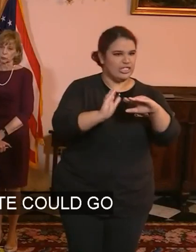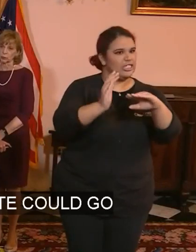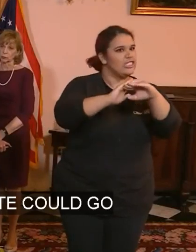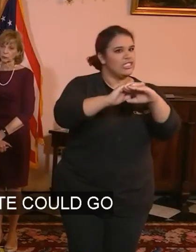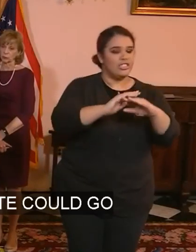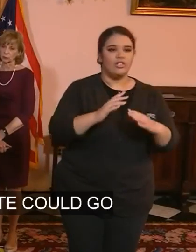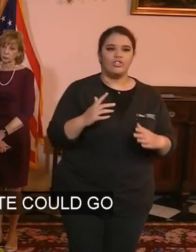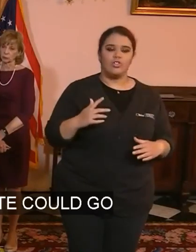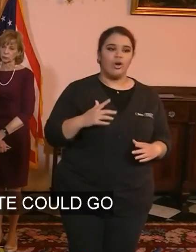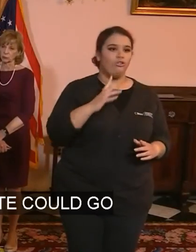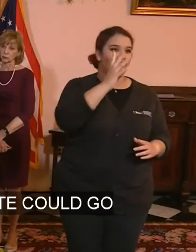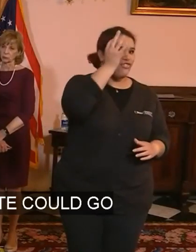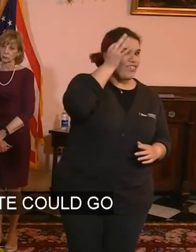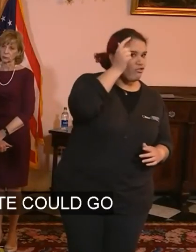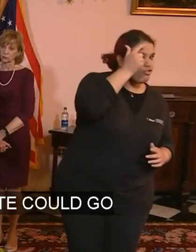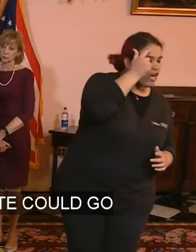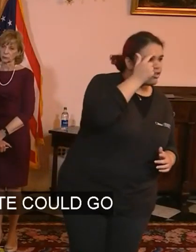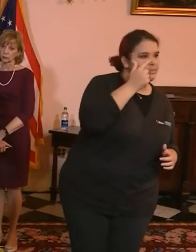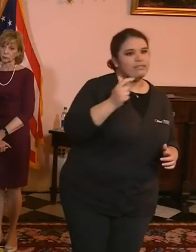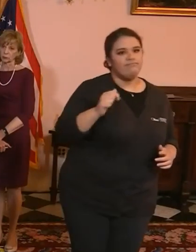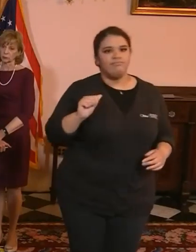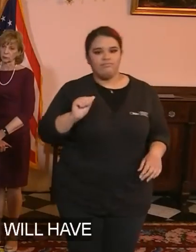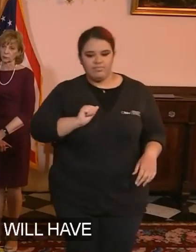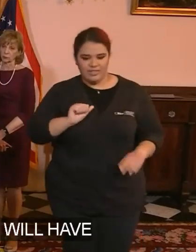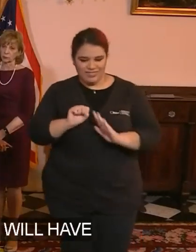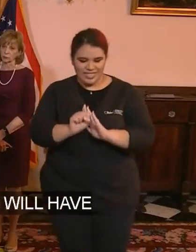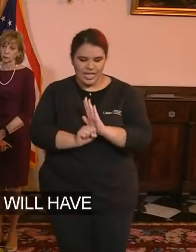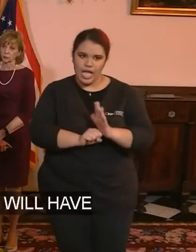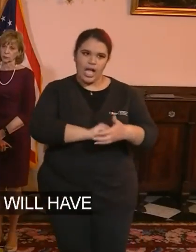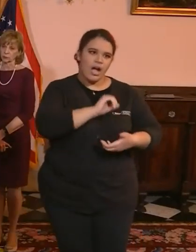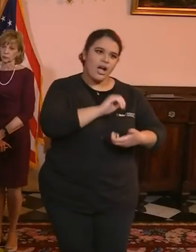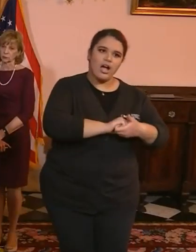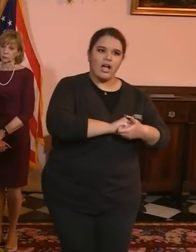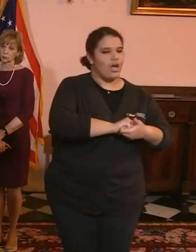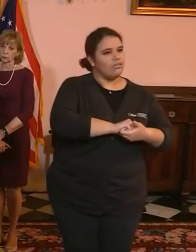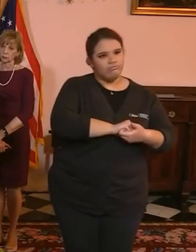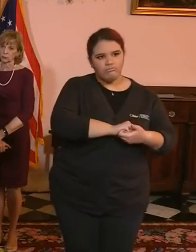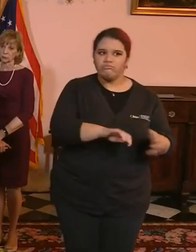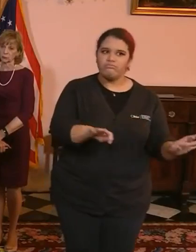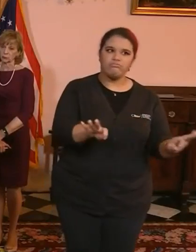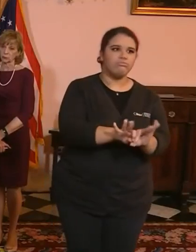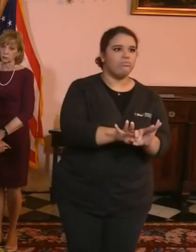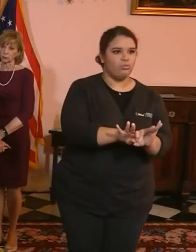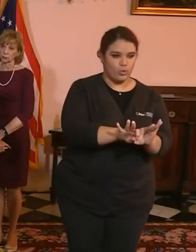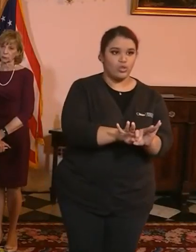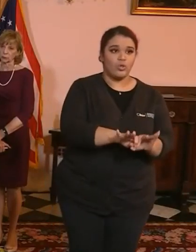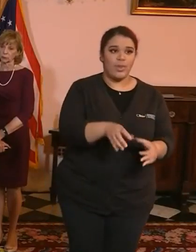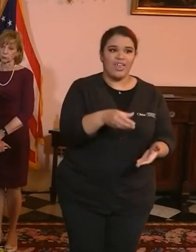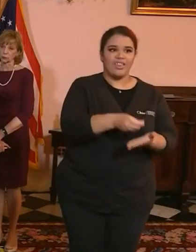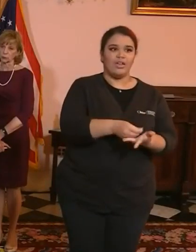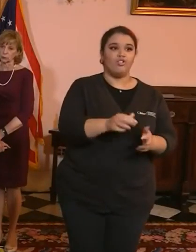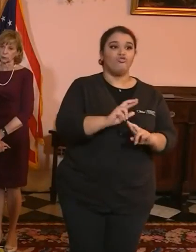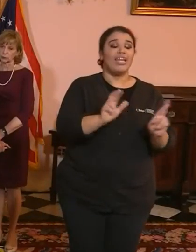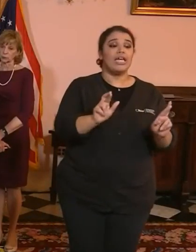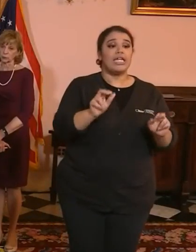partners with us to make sure that we have the resources available for these programs for the long